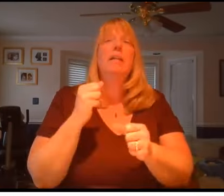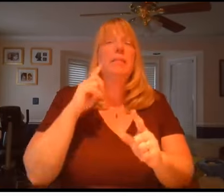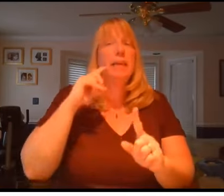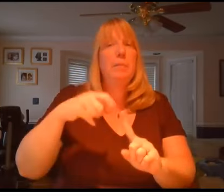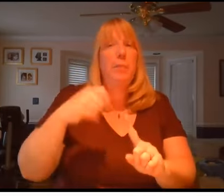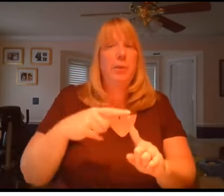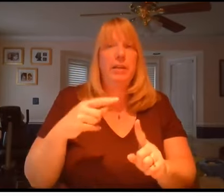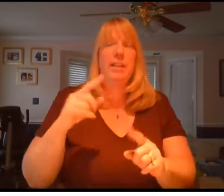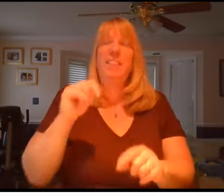is not getting